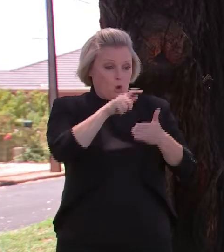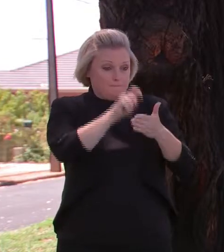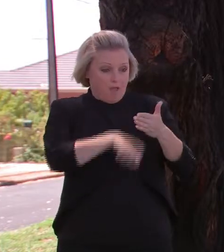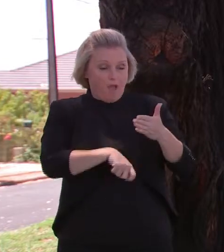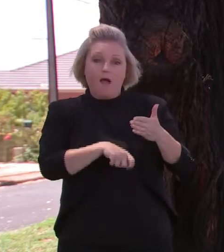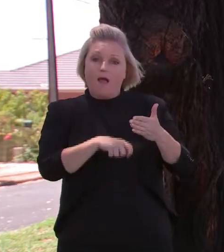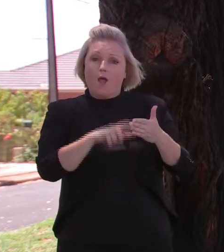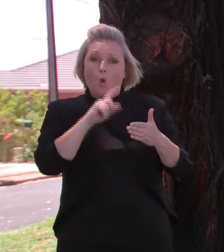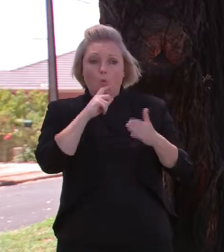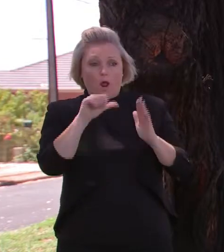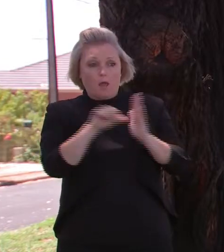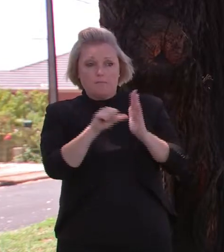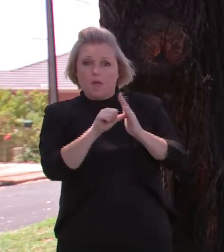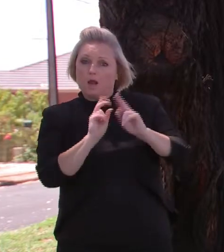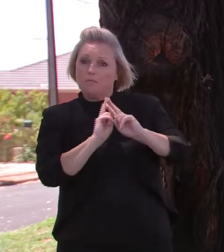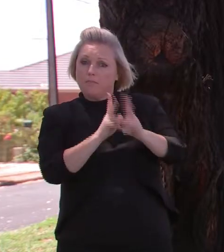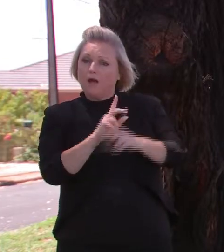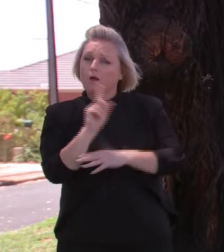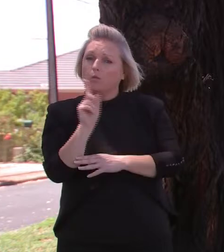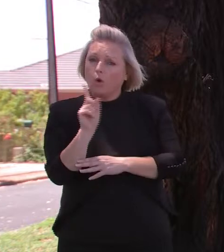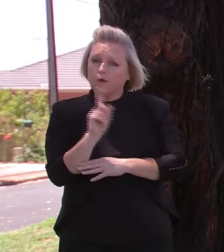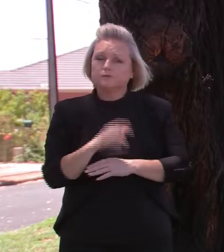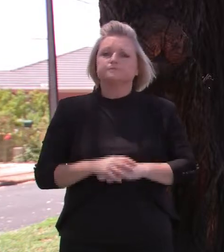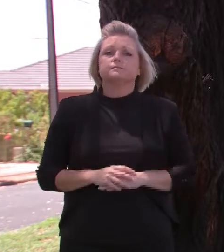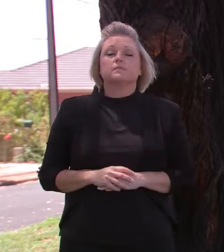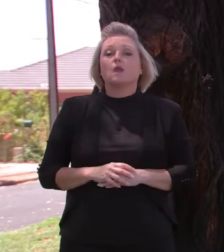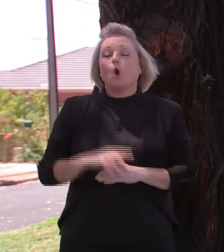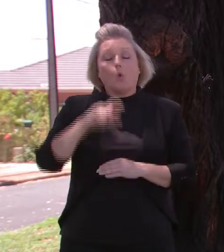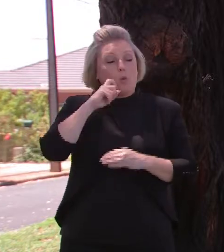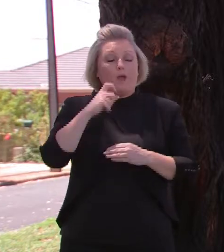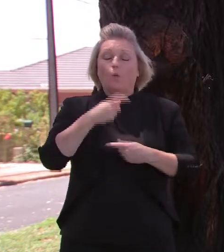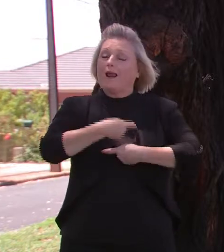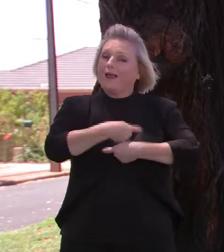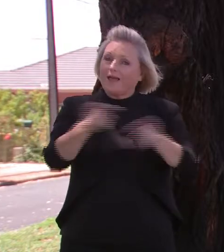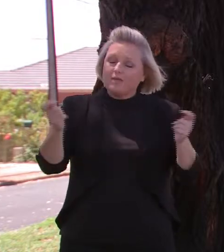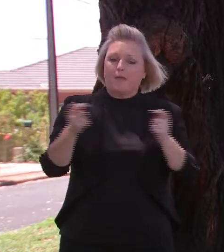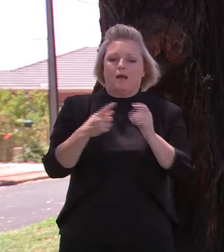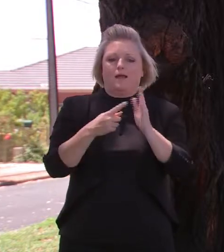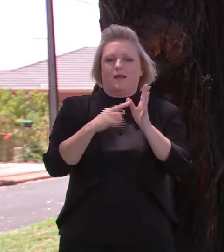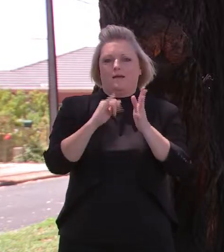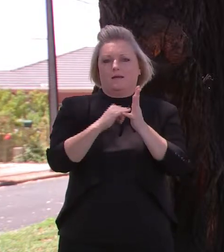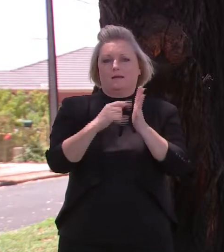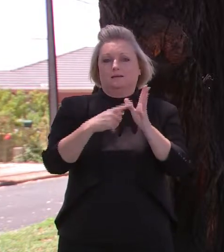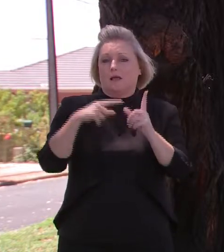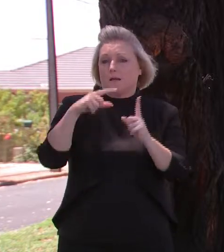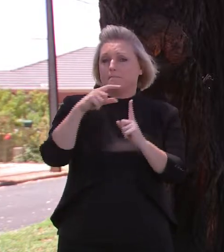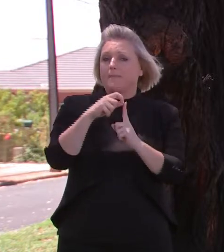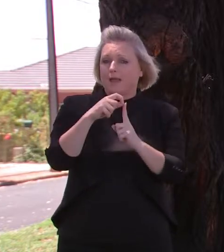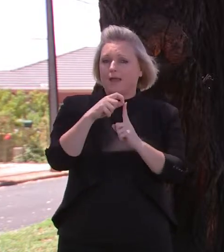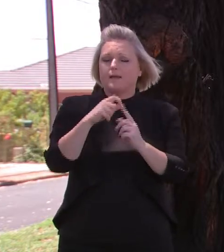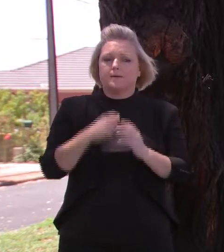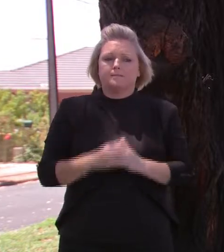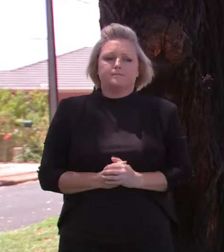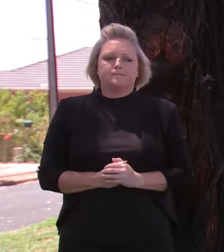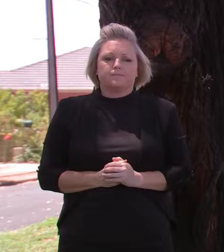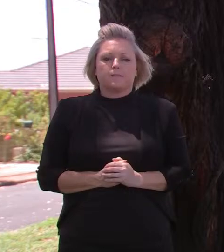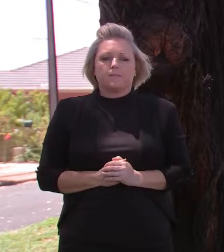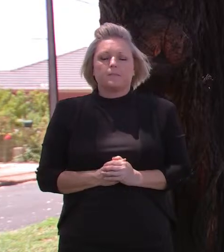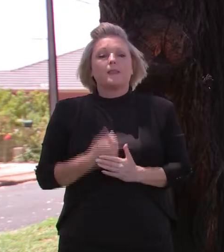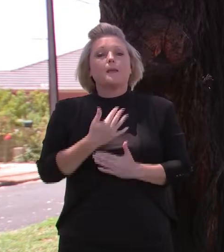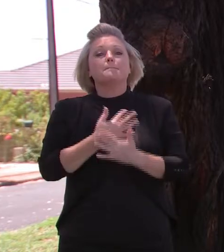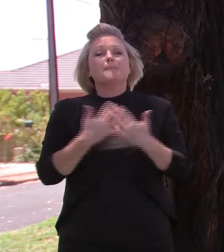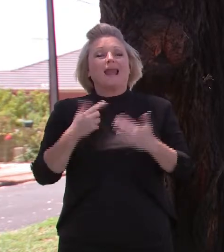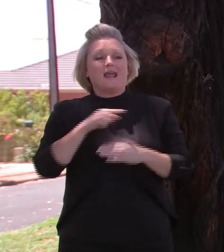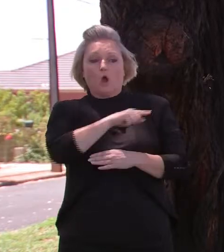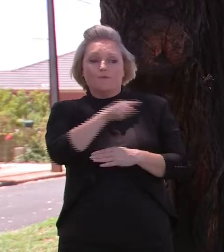the reality is we're going to get those rats to people as quickly as possible. Most of those centres are not run by the state